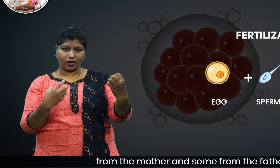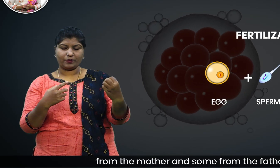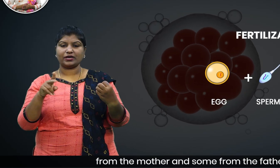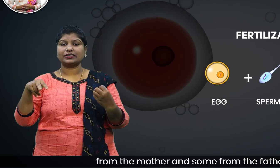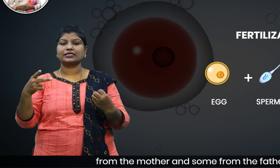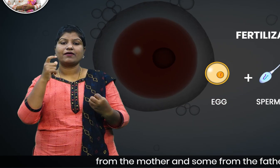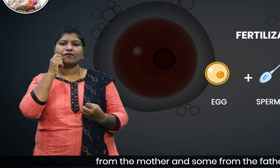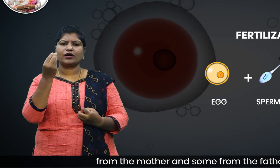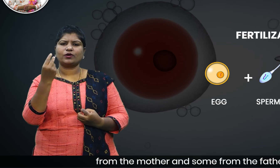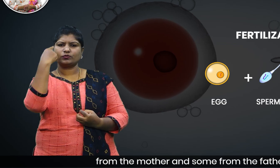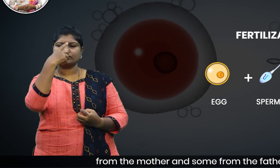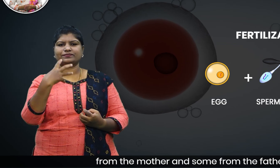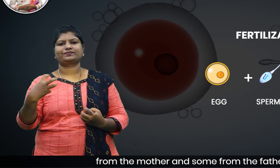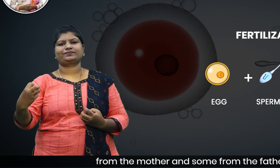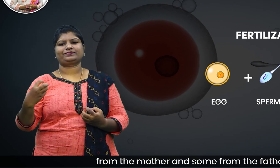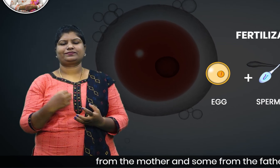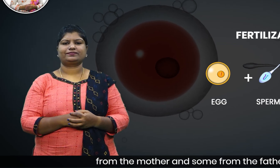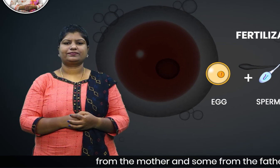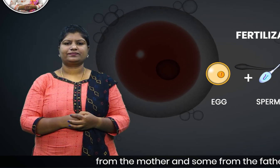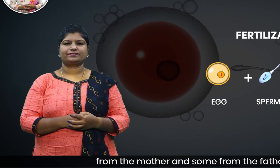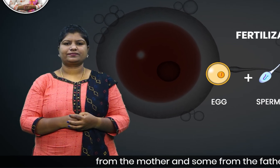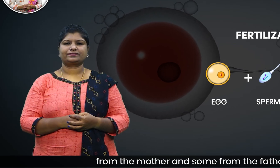from the father.